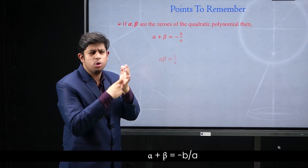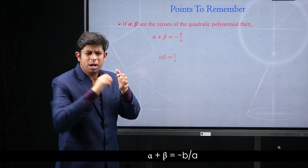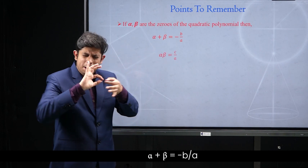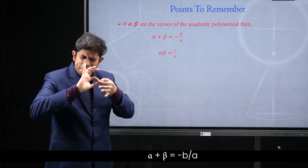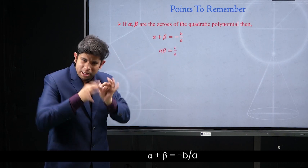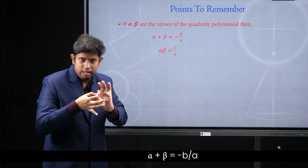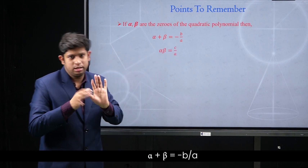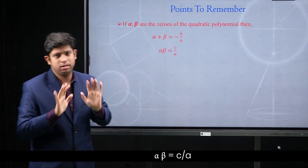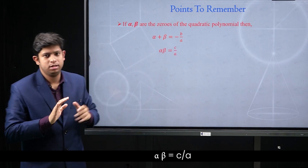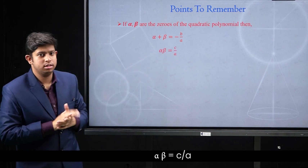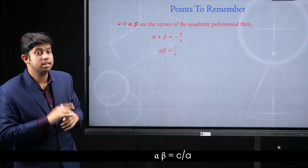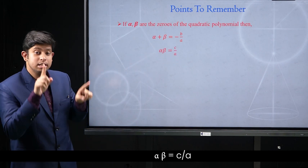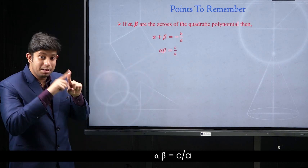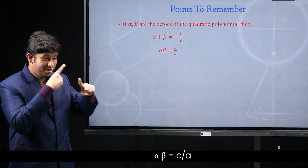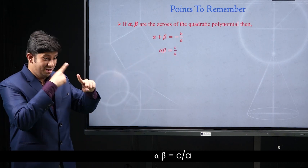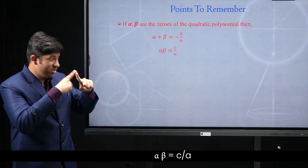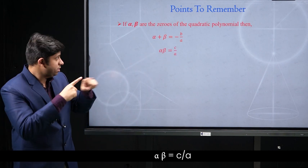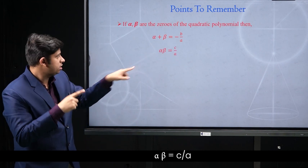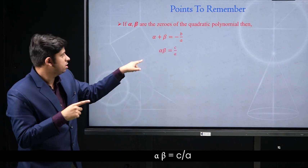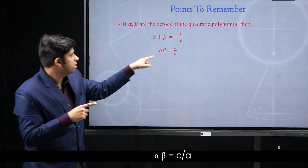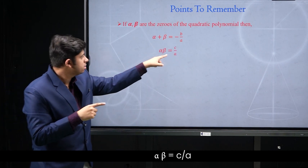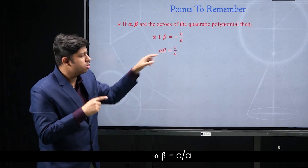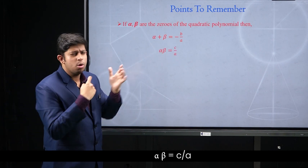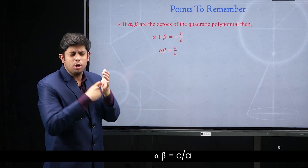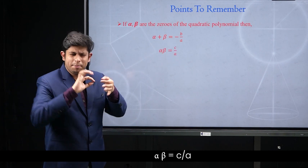by a, alpha into beta is equal to c by a.